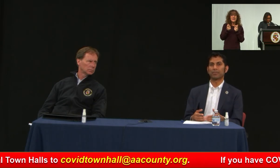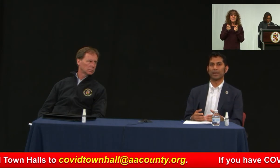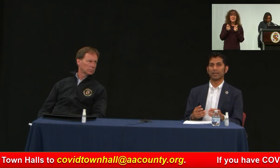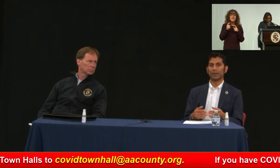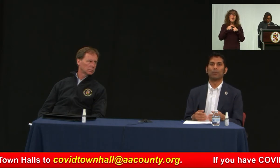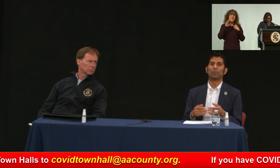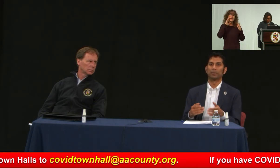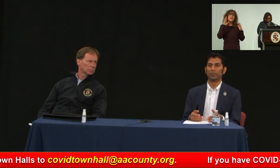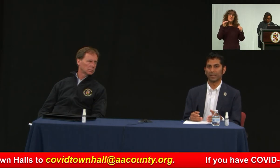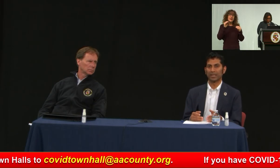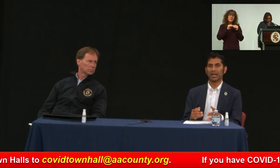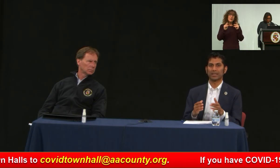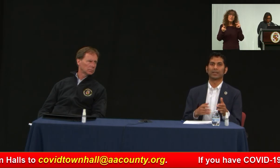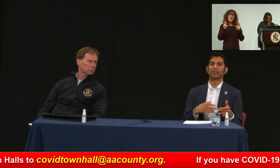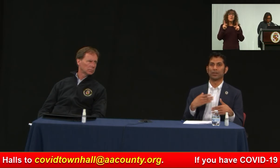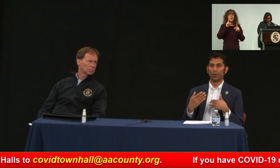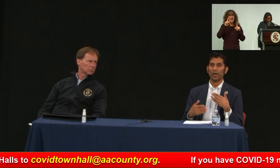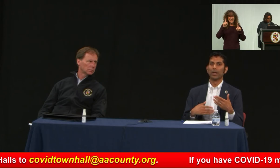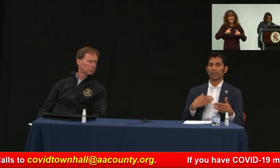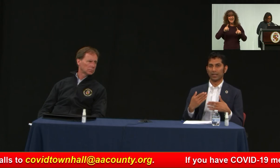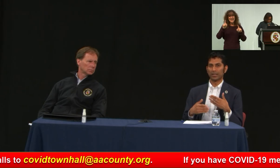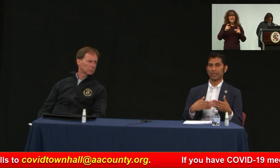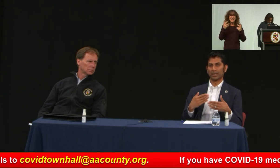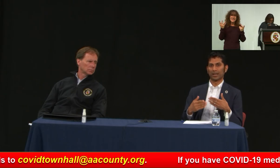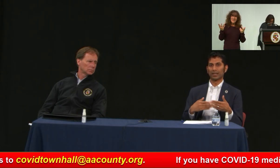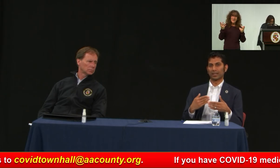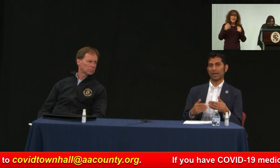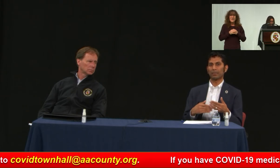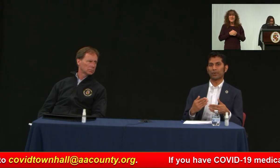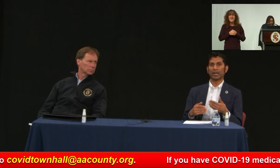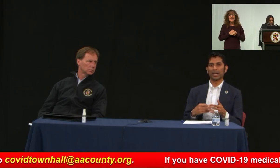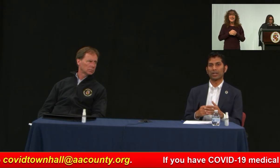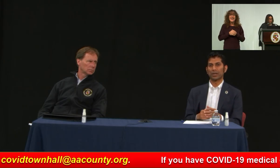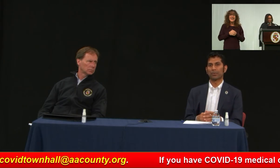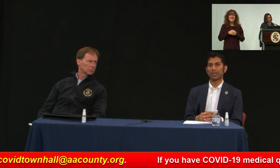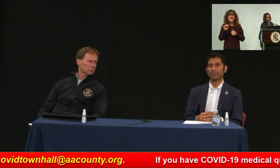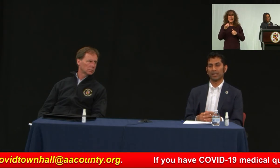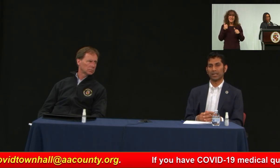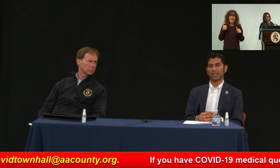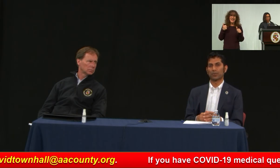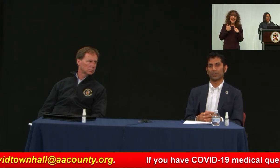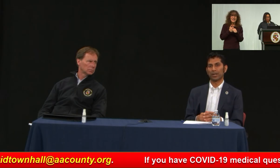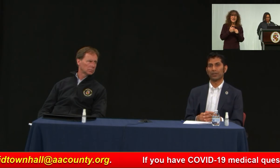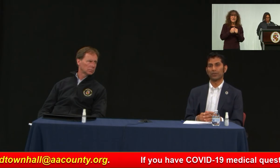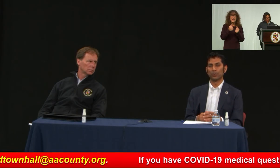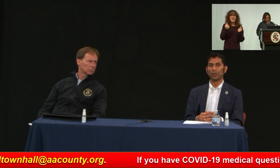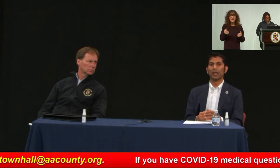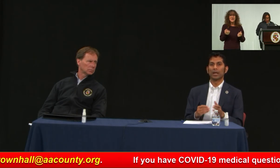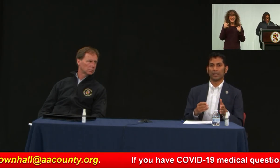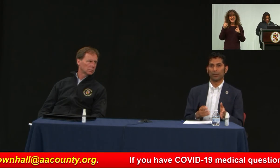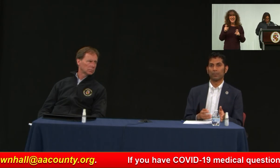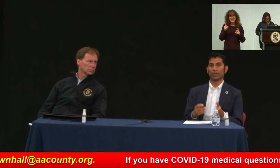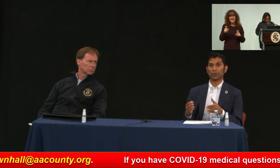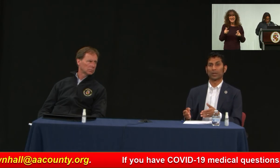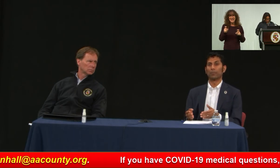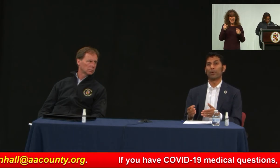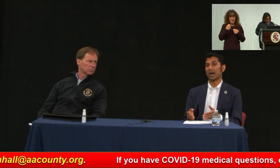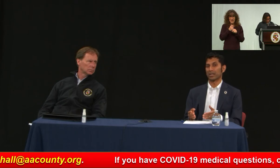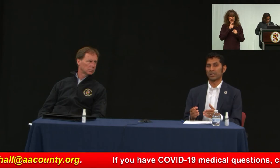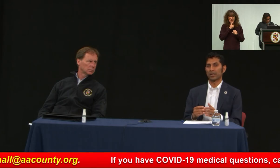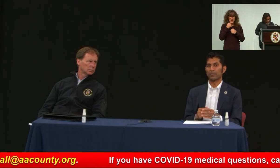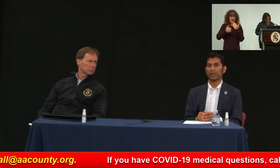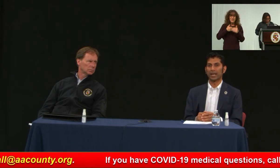we anticipate is that more people will get tested. So this is it's a game of trying to catch up with as many tests that we try to do. Can we make sure